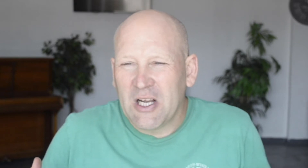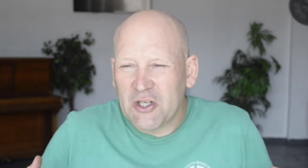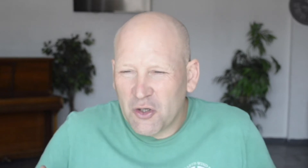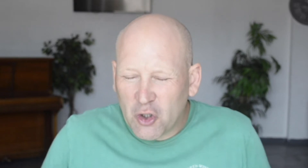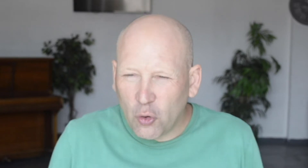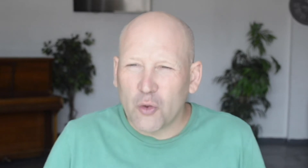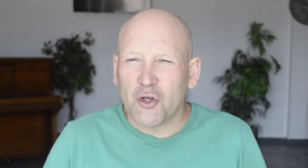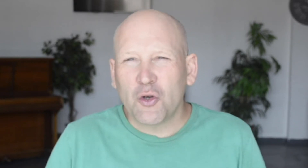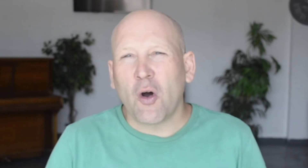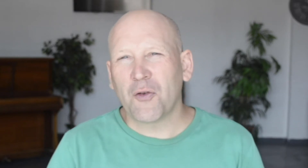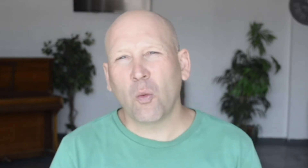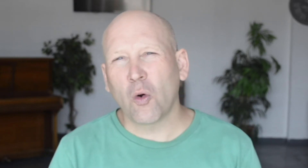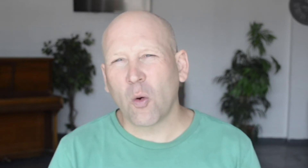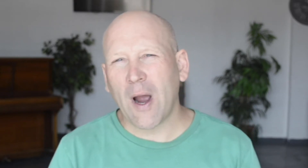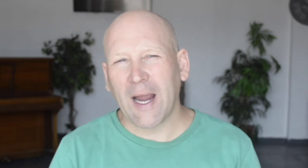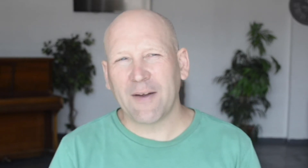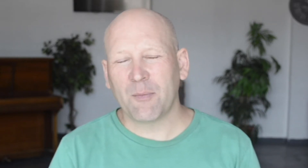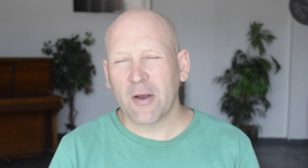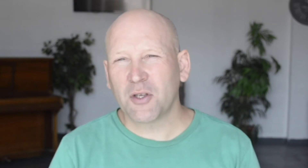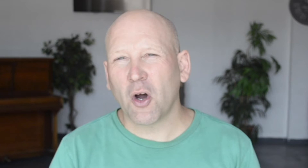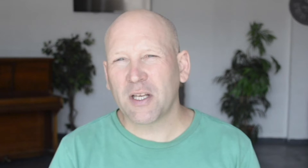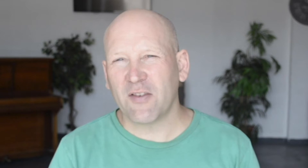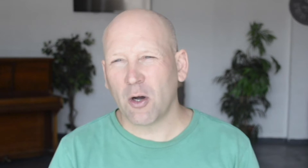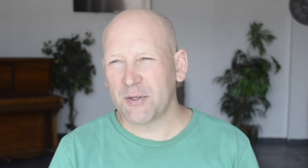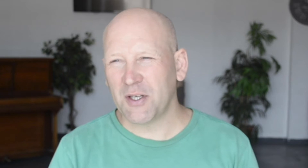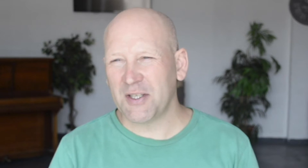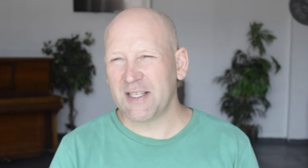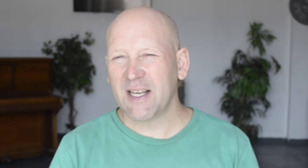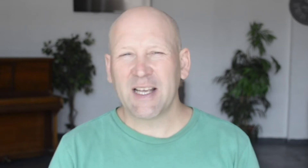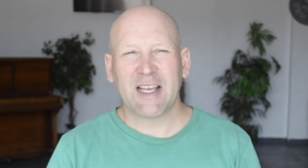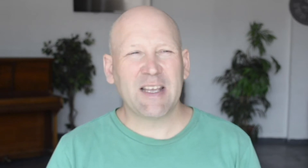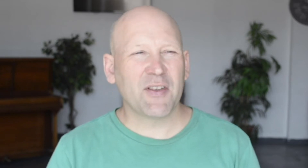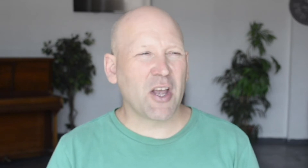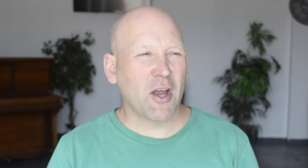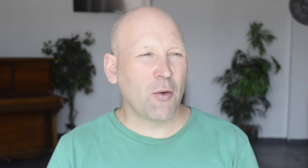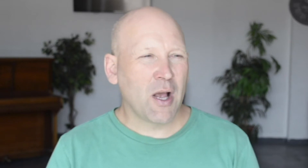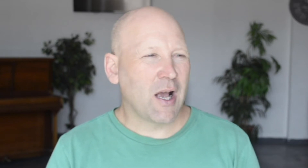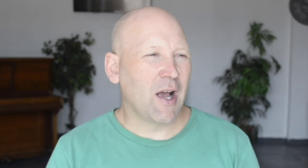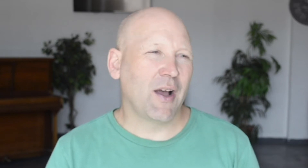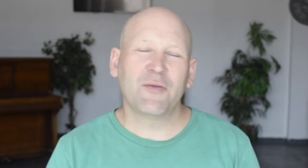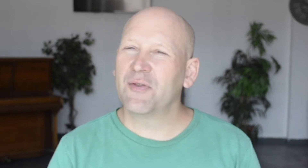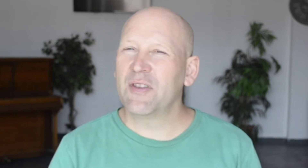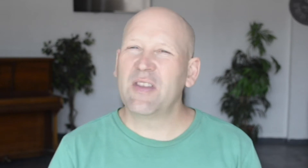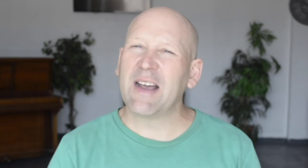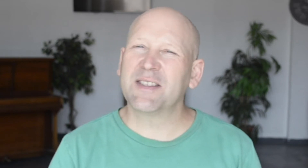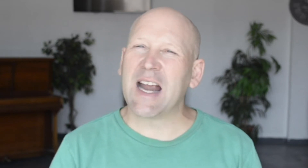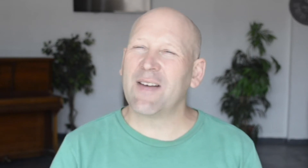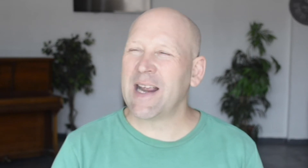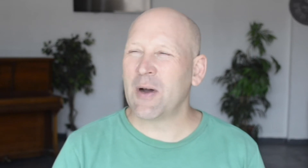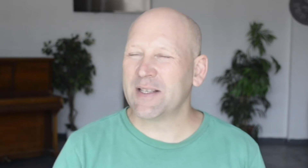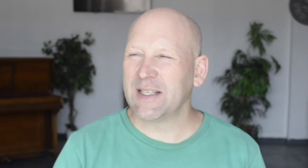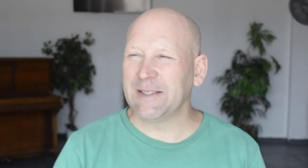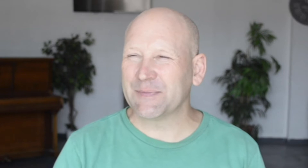Spirit should cause you not to walk away from those God-given opportunities, even though how